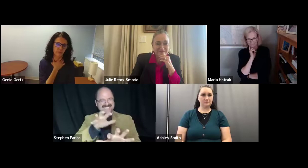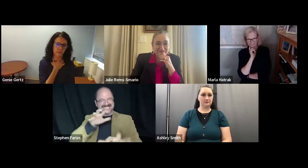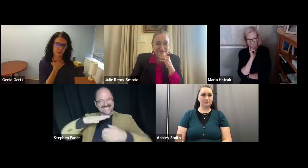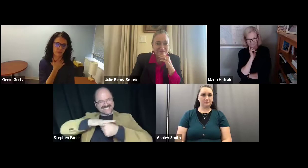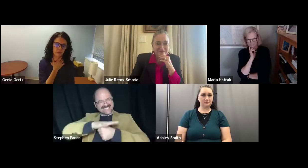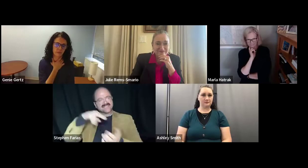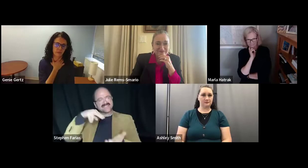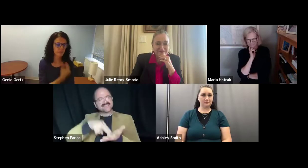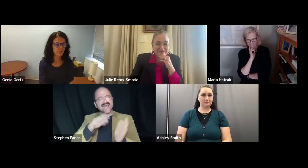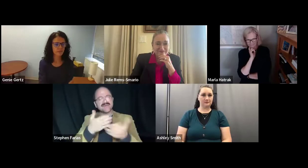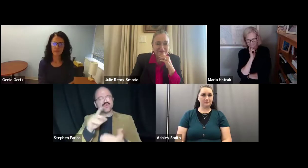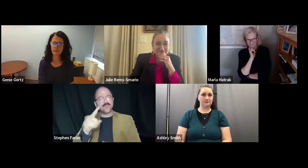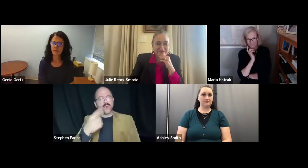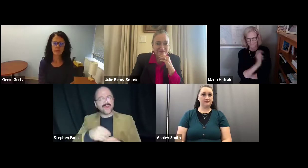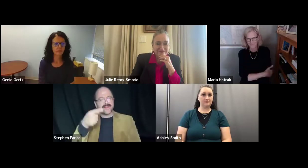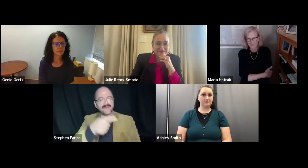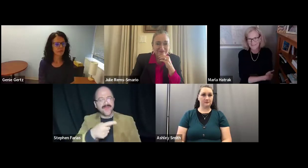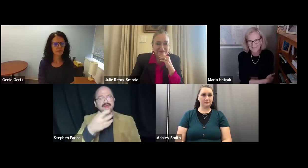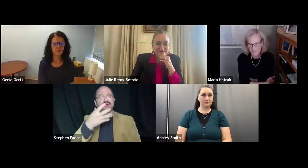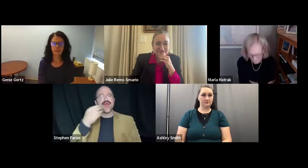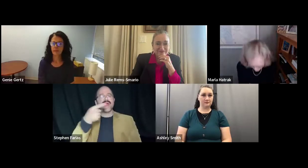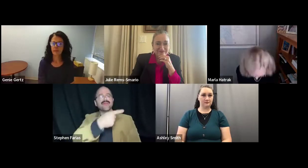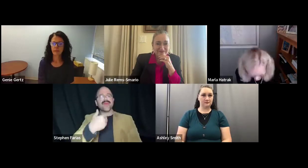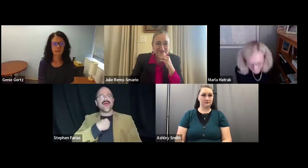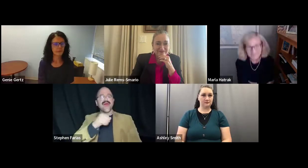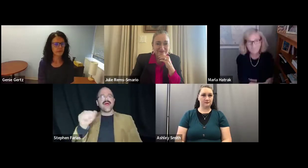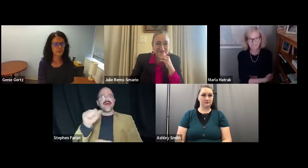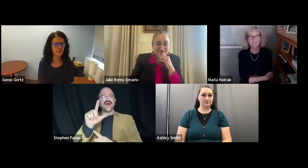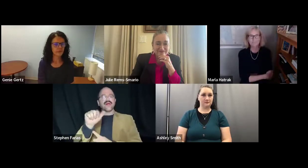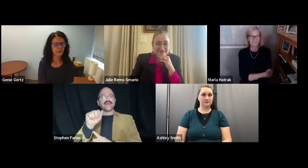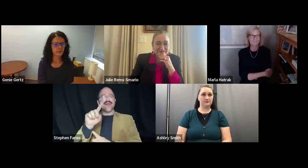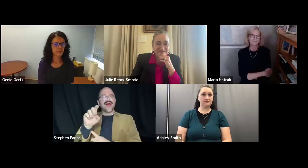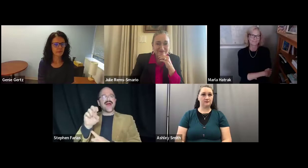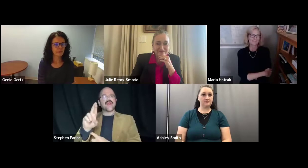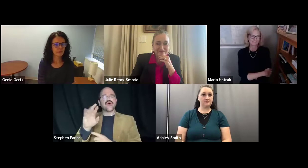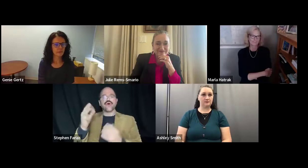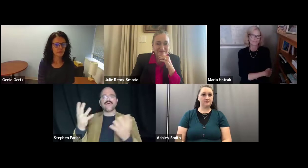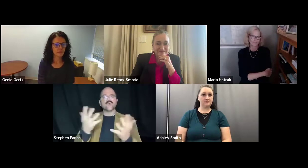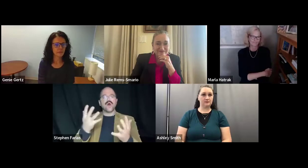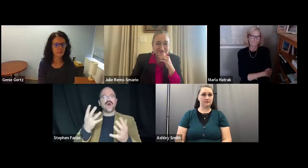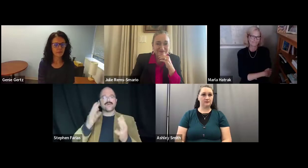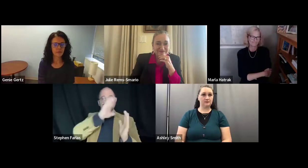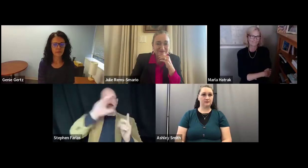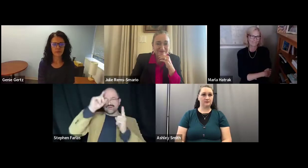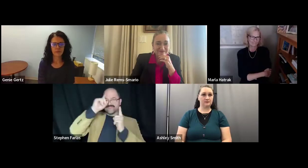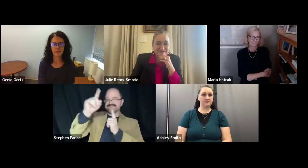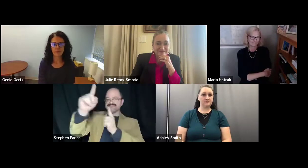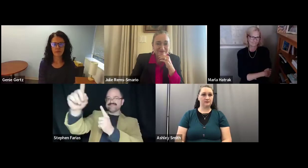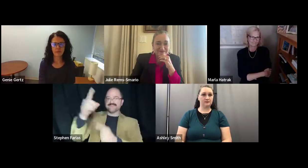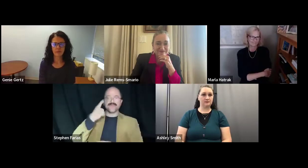special education, and it was standing room only. It was packed to the brim. And essentially what they were